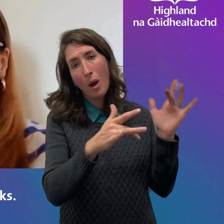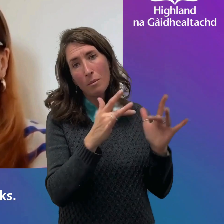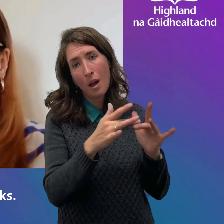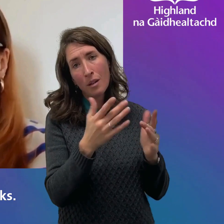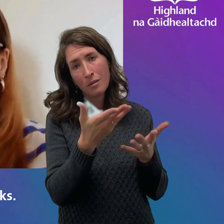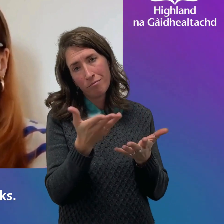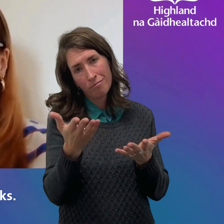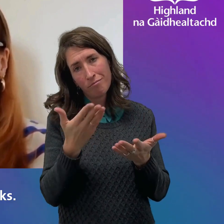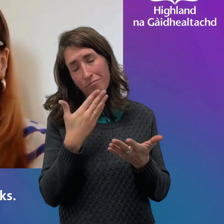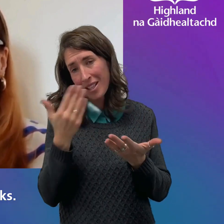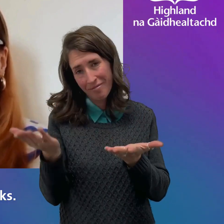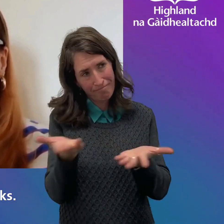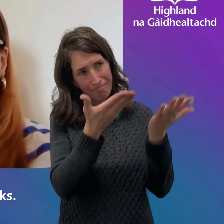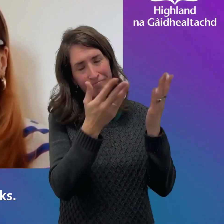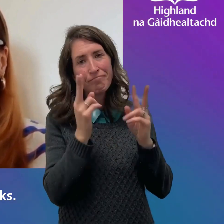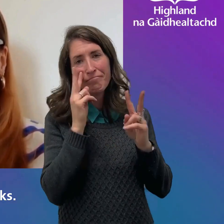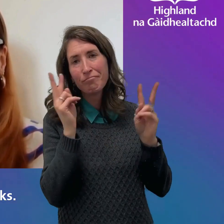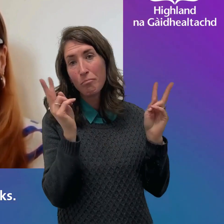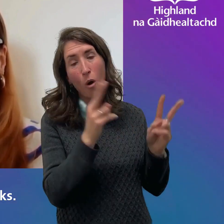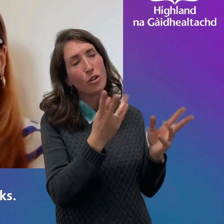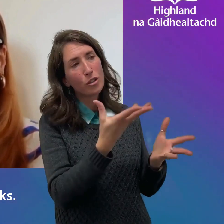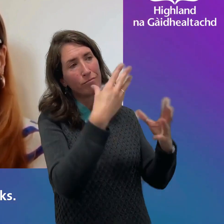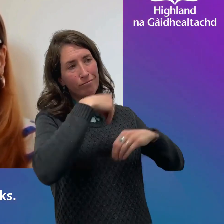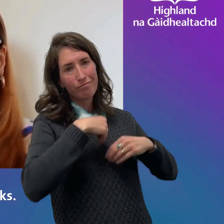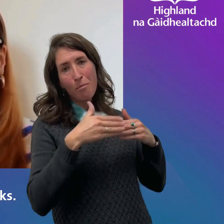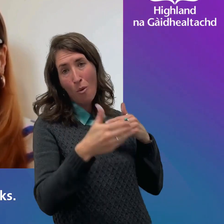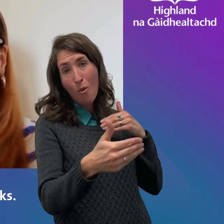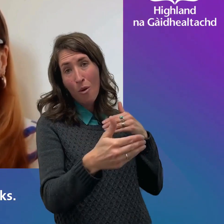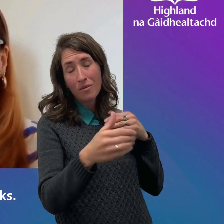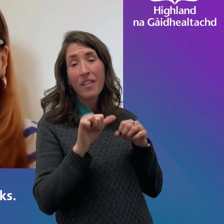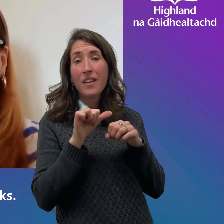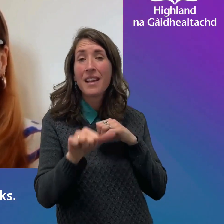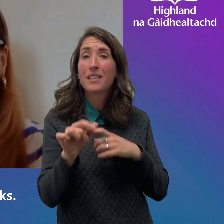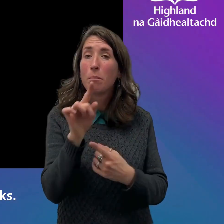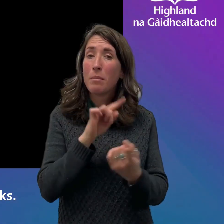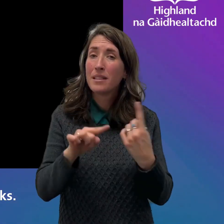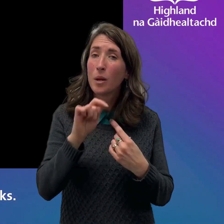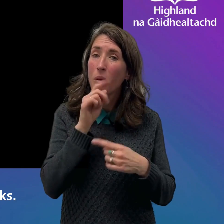and I'll update you again after the next meeting. Thanks!